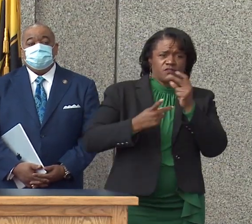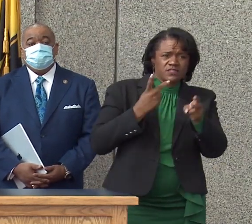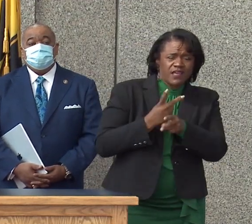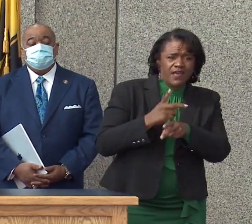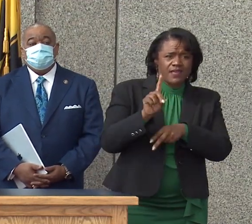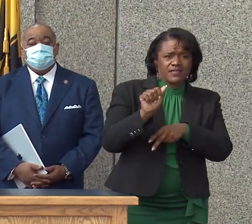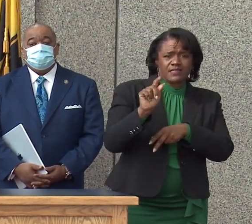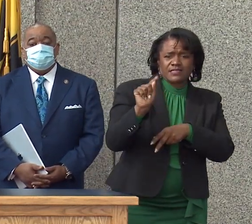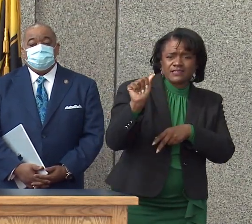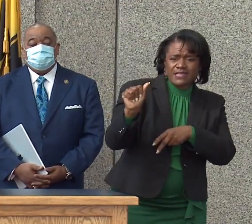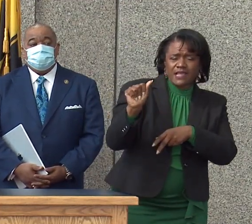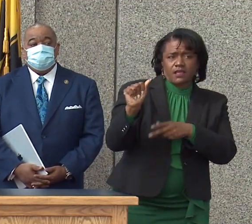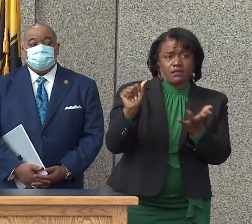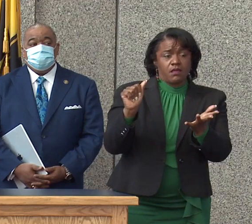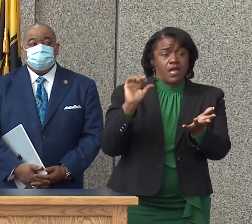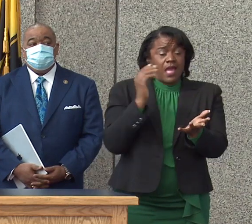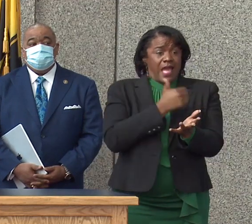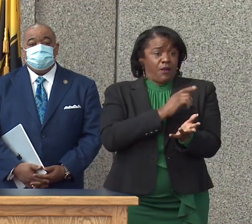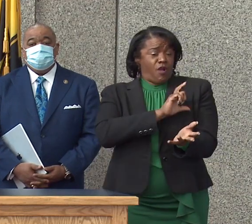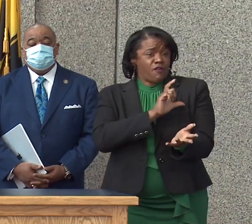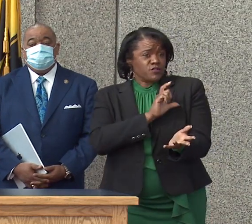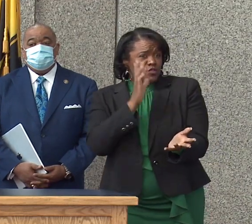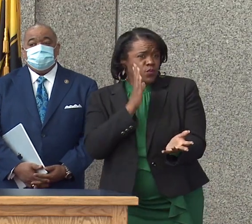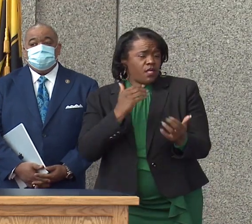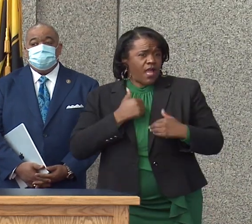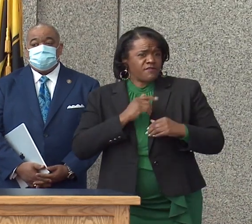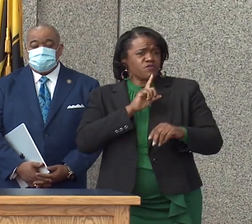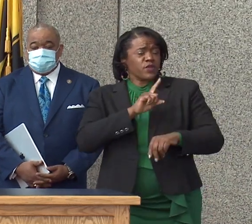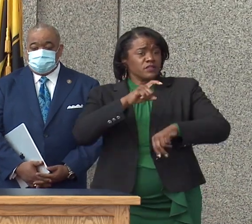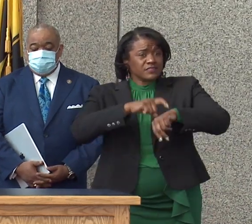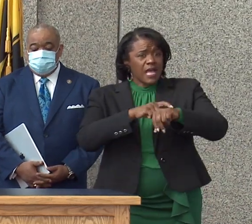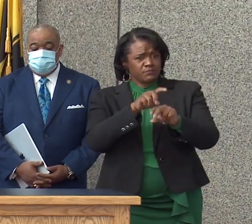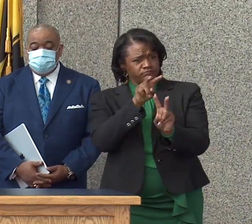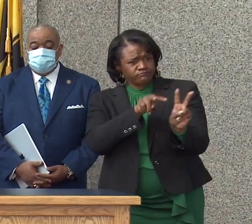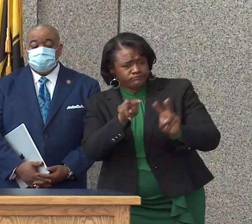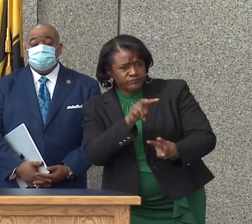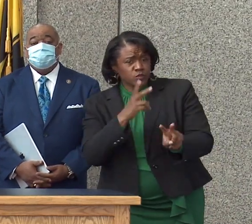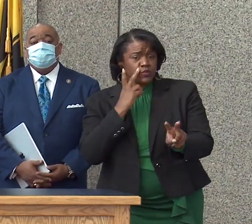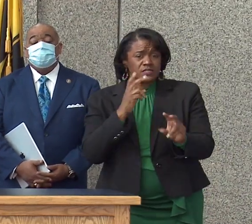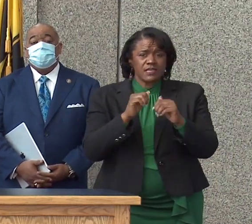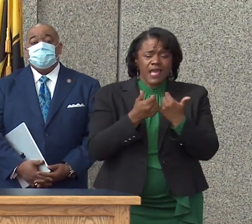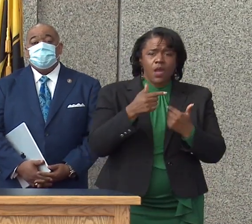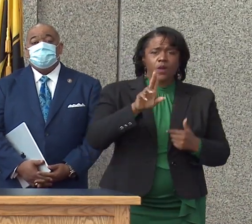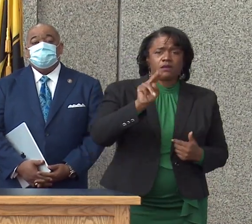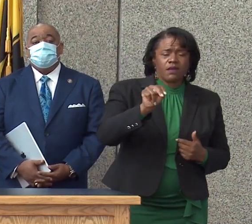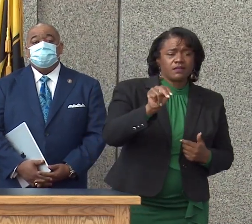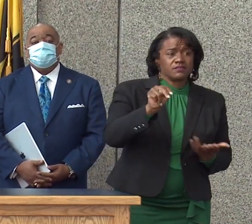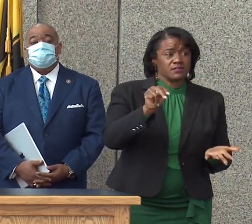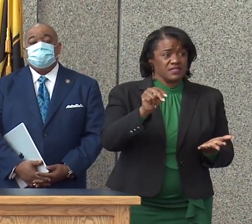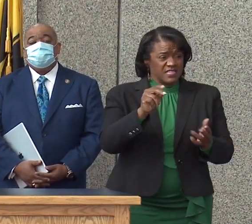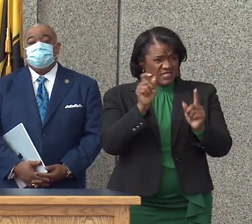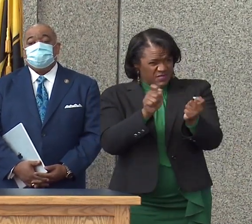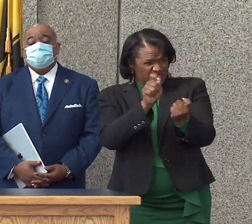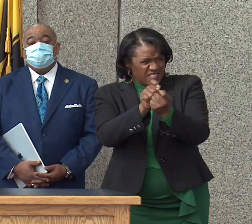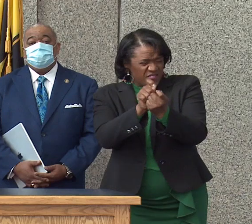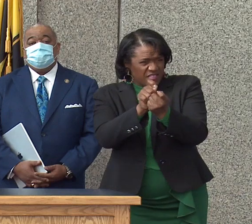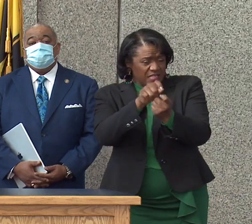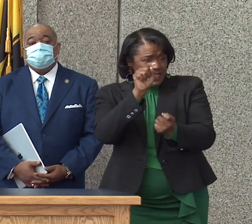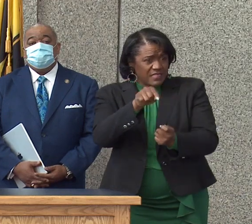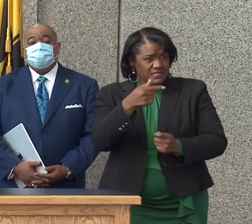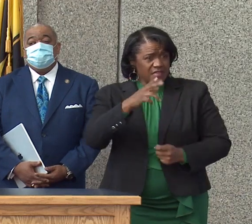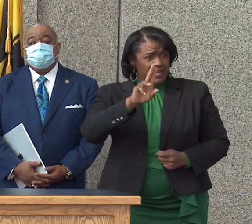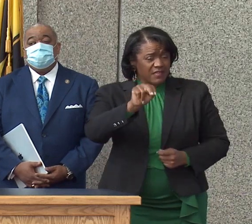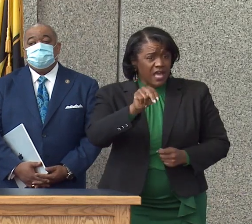This tool will give our officers a near real-time view of our crime gun data, specifically. This